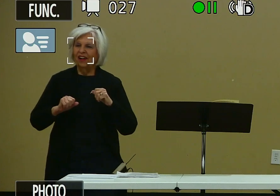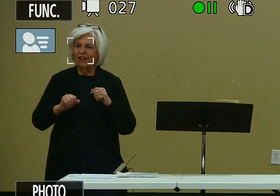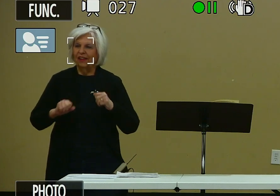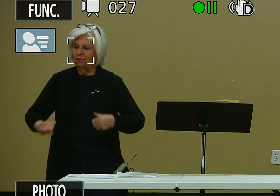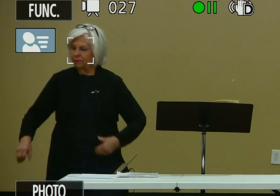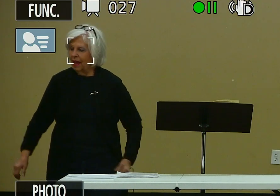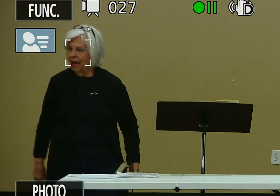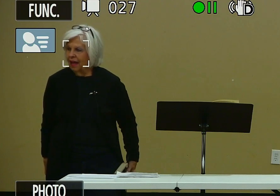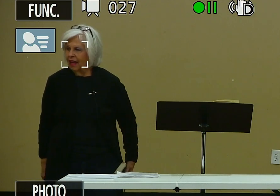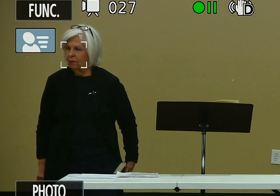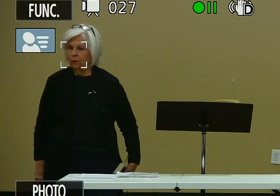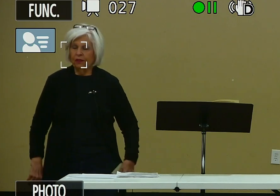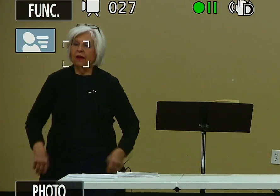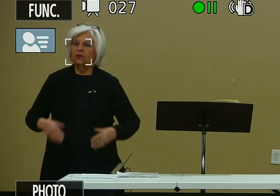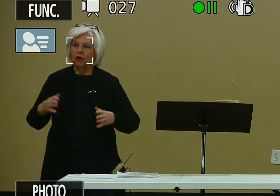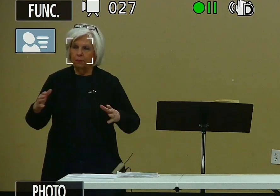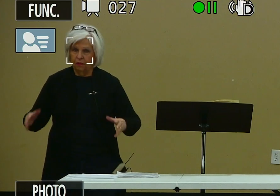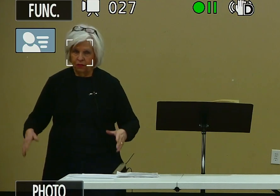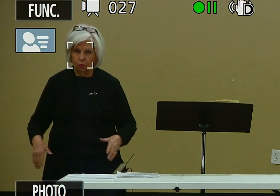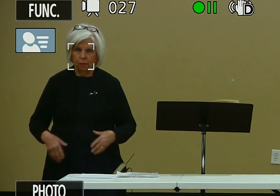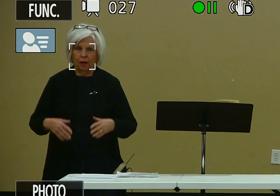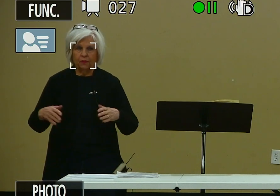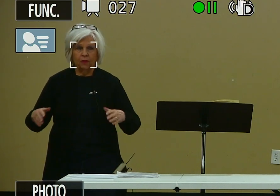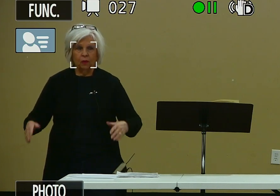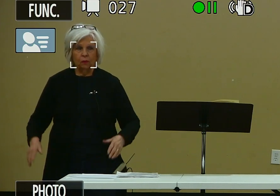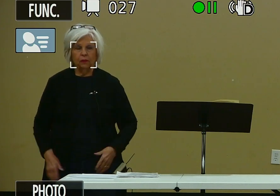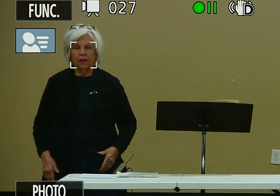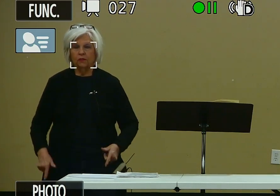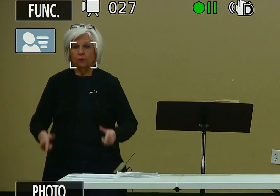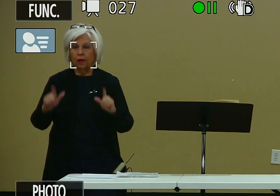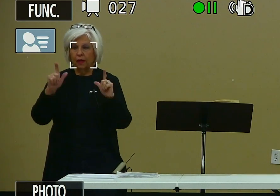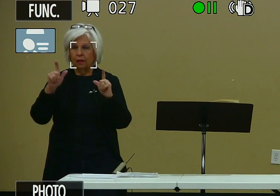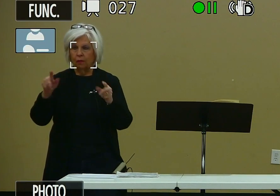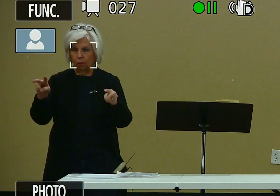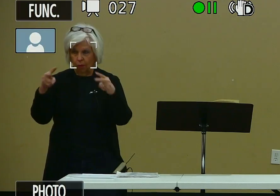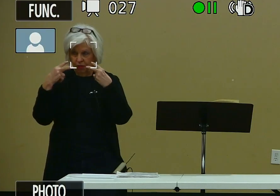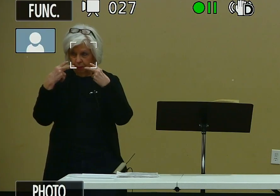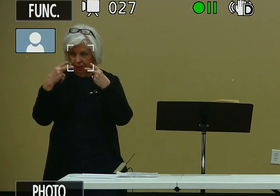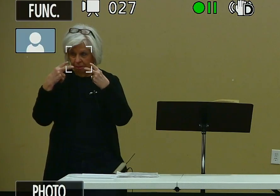All right. We're going to have to start moving to warm up. So let's pray. Watch me.